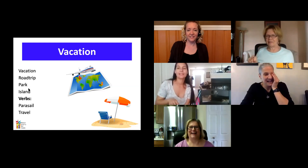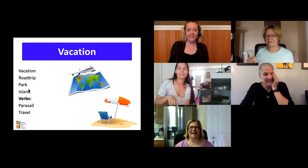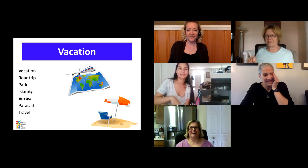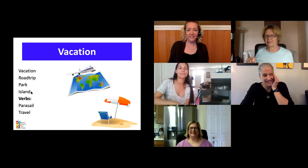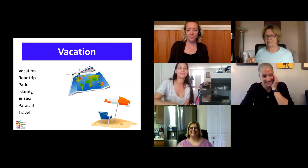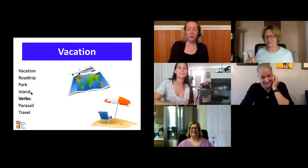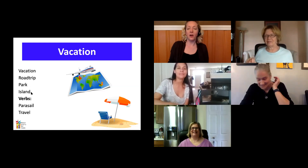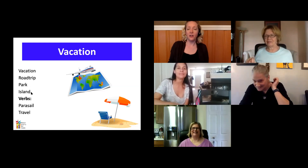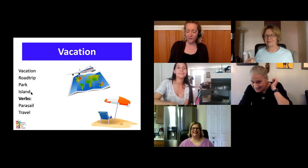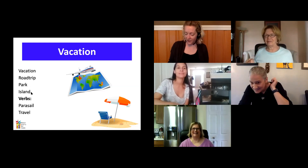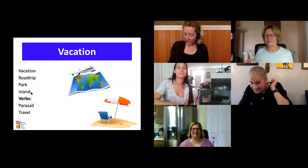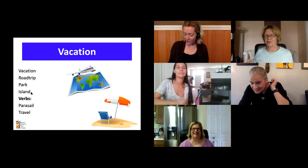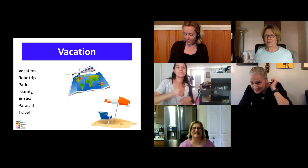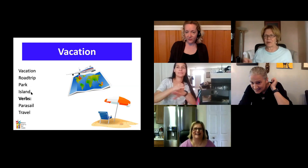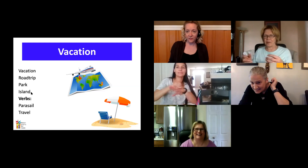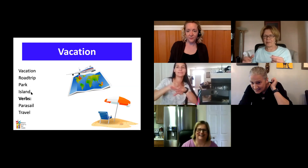Park, finger spelled.